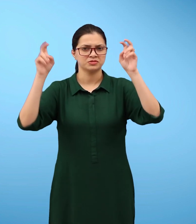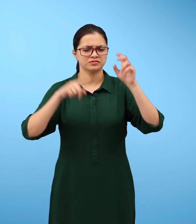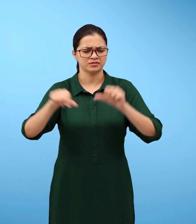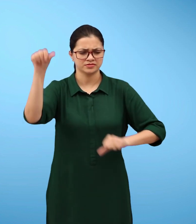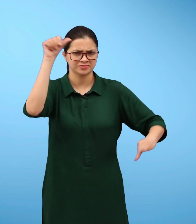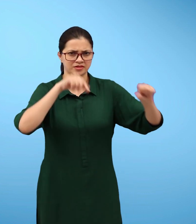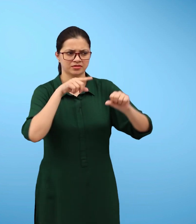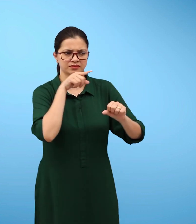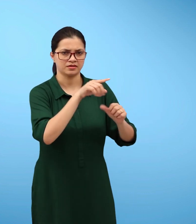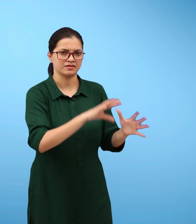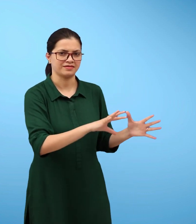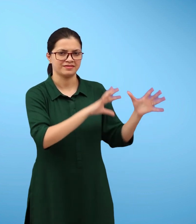Writing books on science.